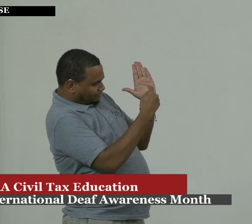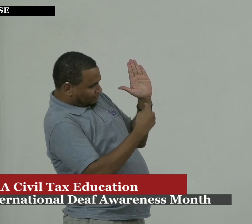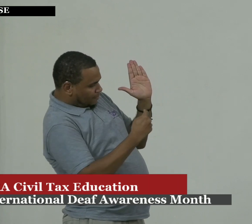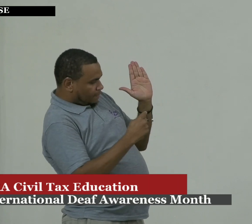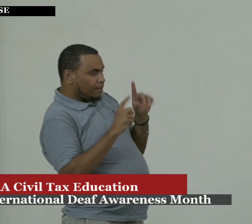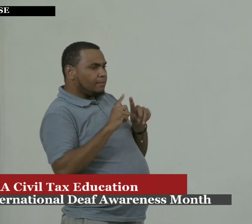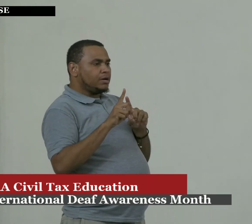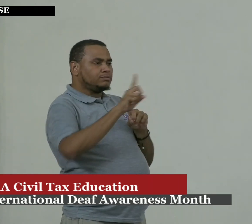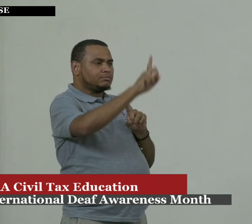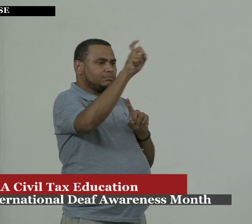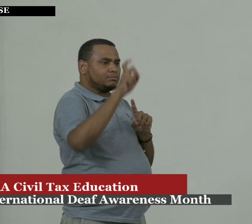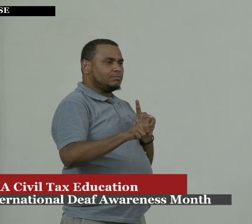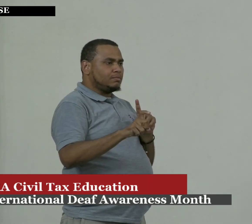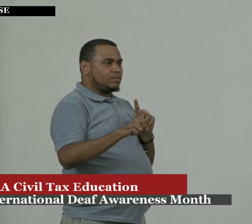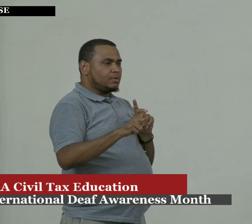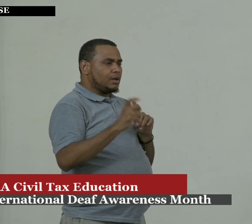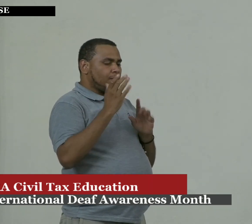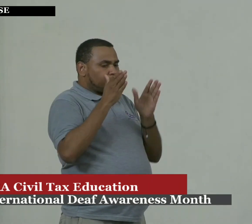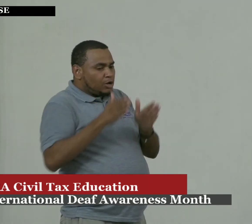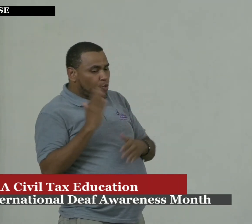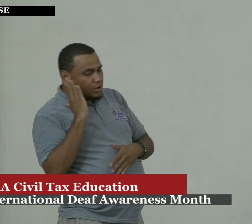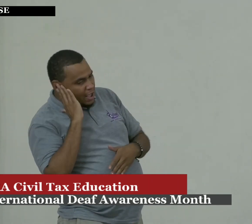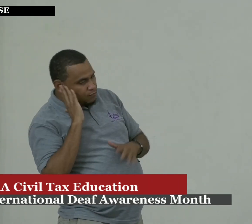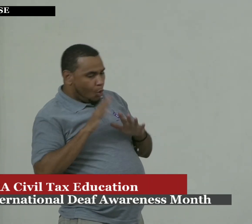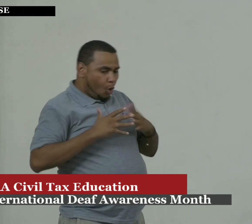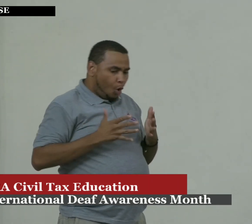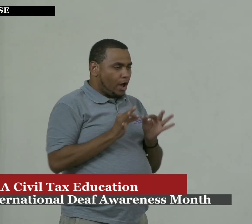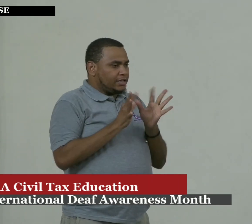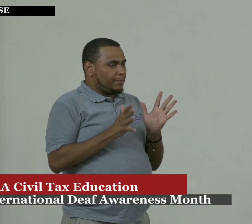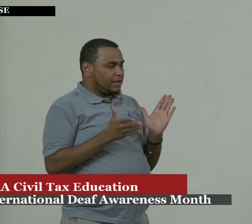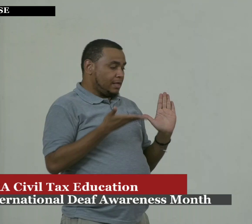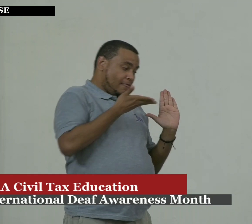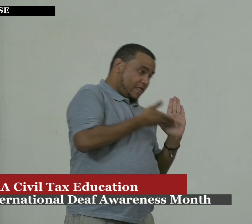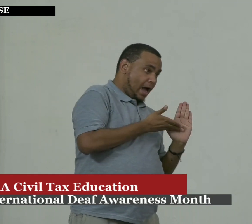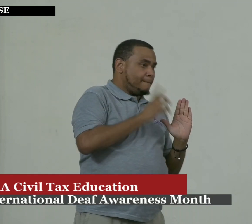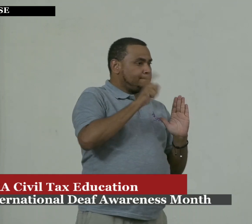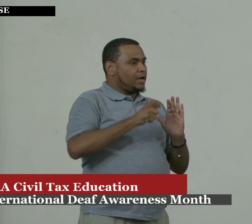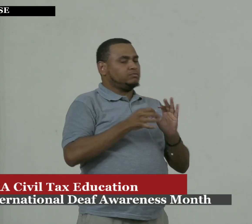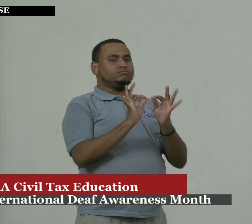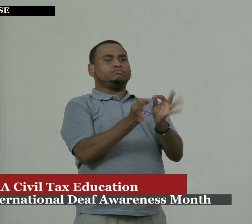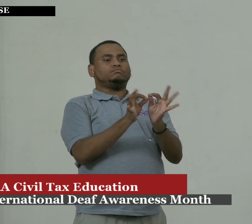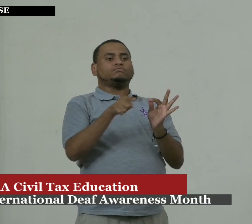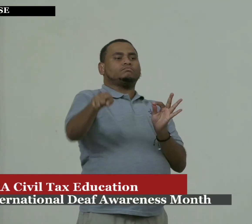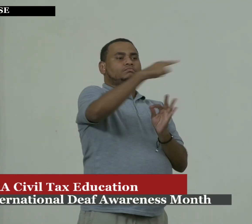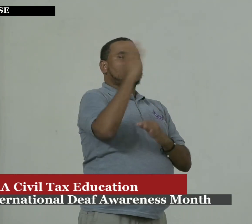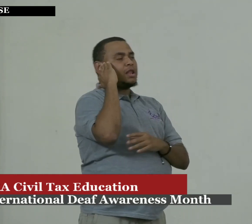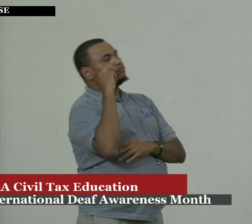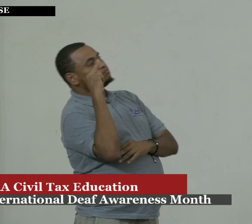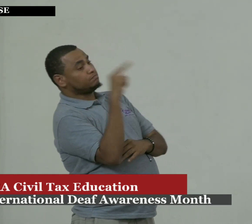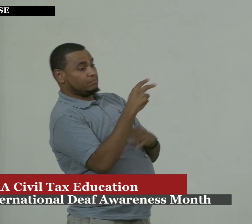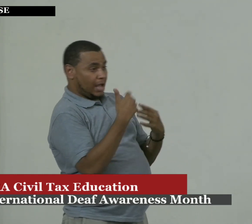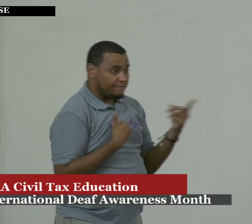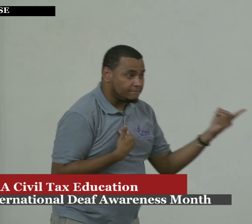information through writing. But my question is, for a person who is deaf, is there an interpreter